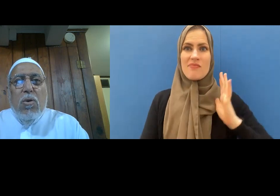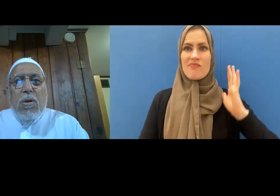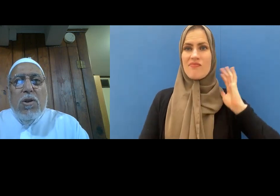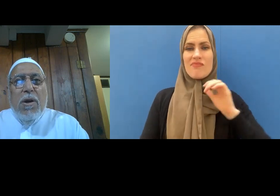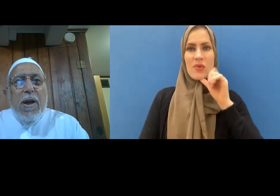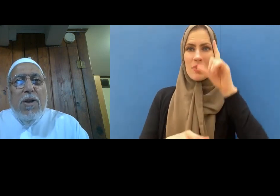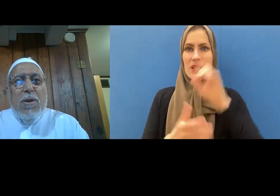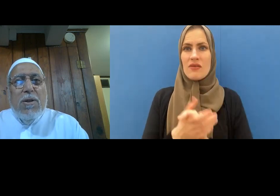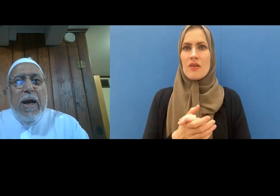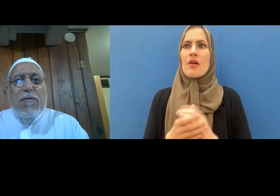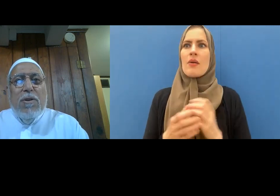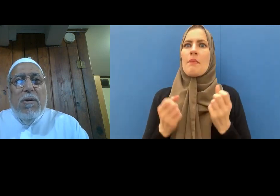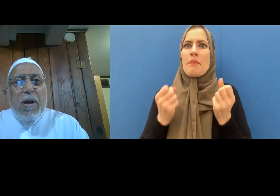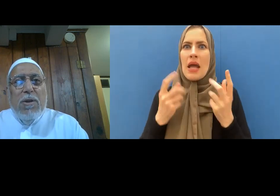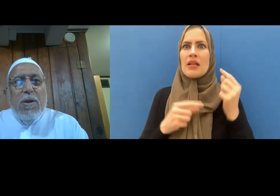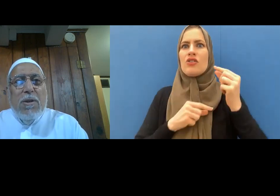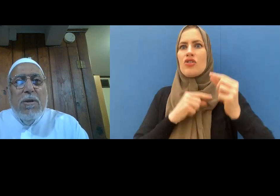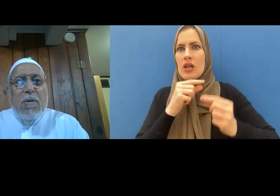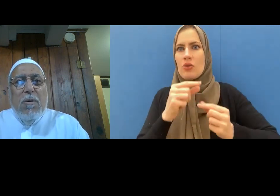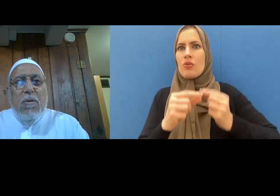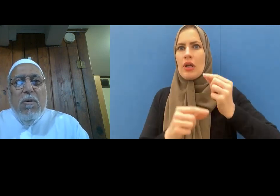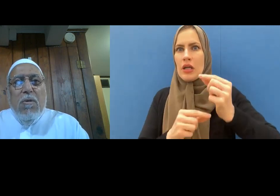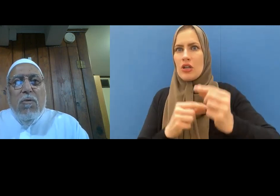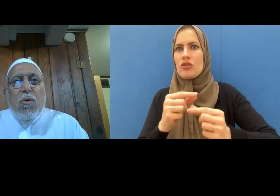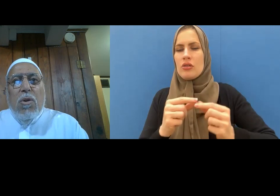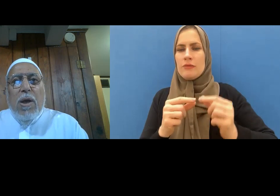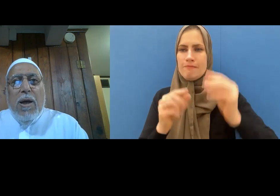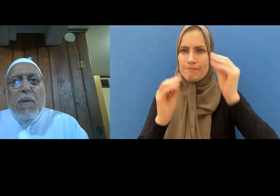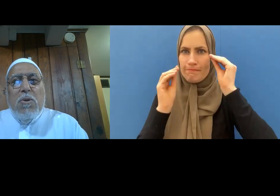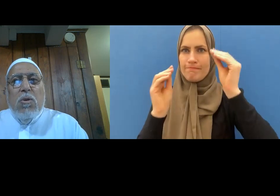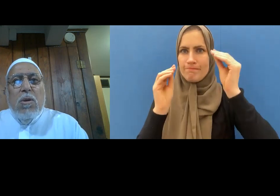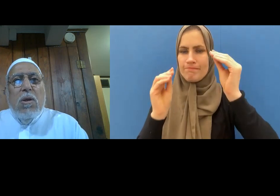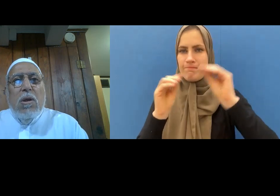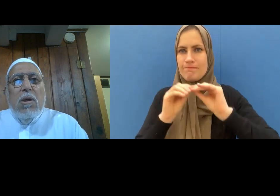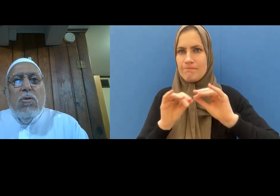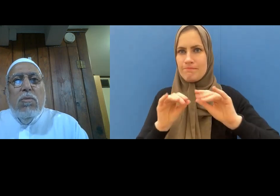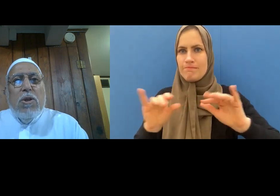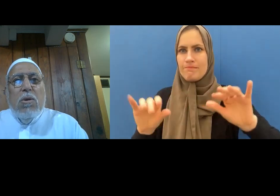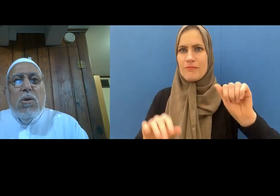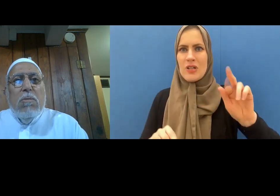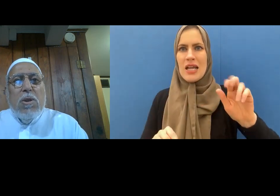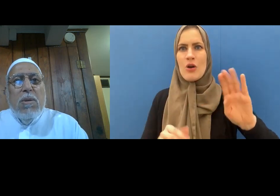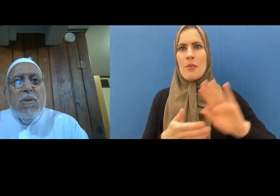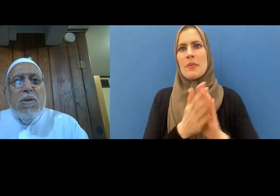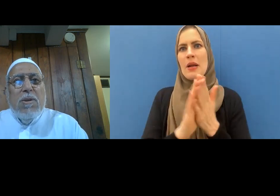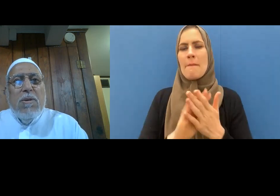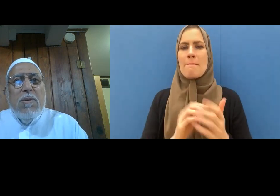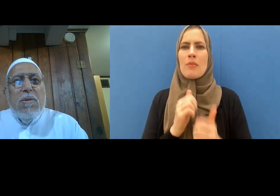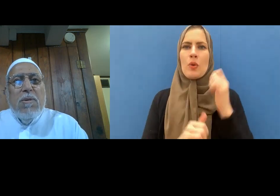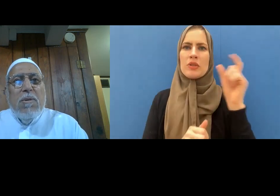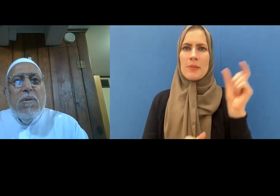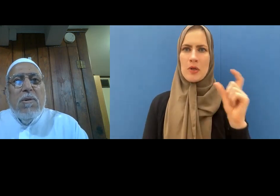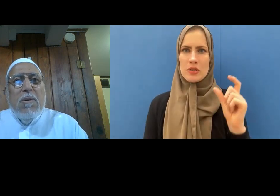It took generations after generations for the Arabs to turn into majority Muslims.